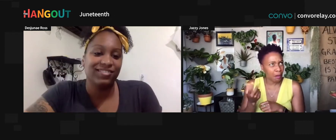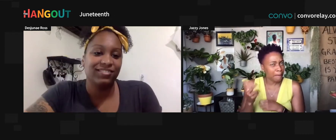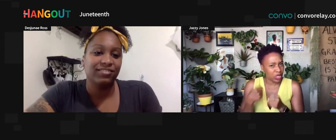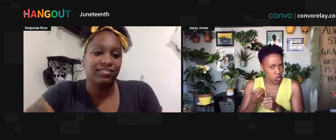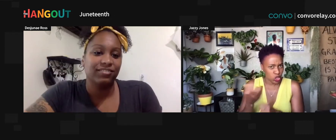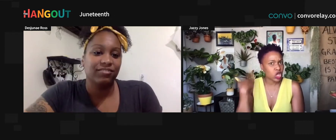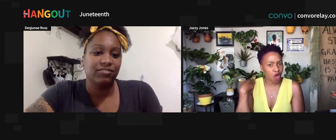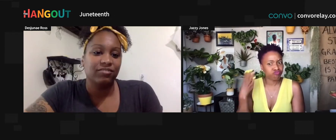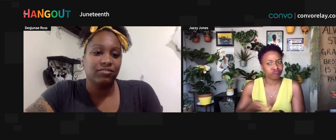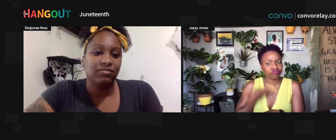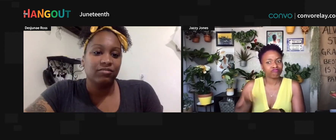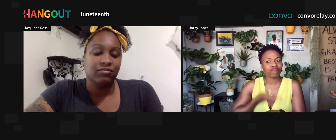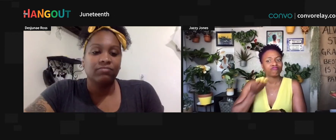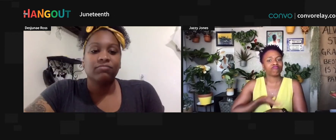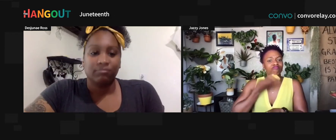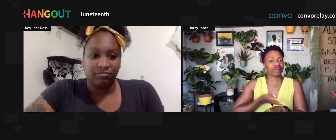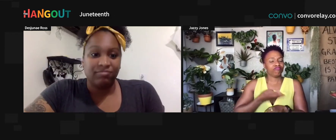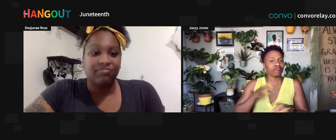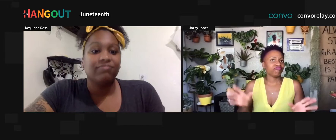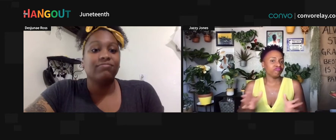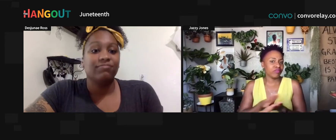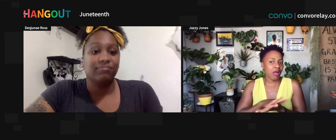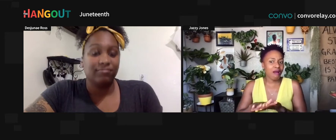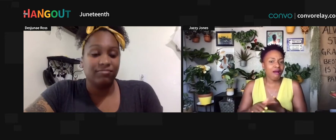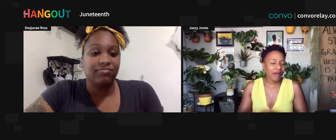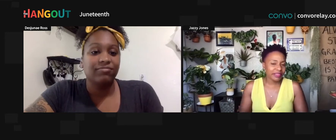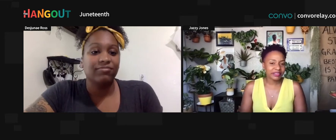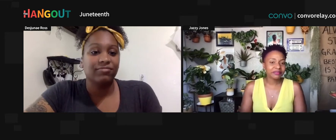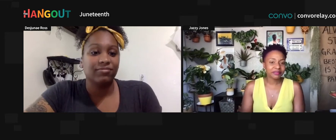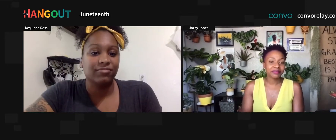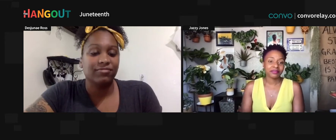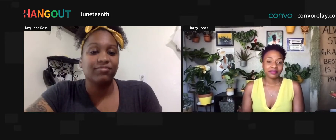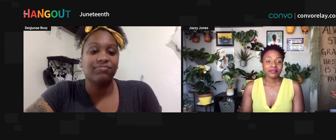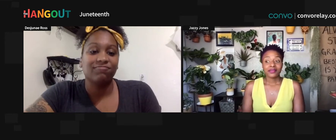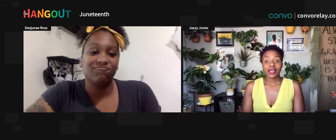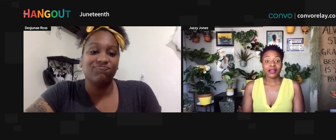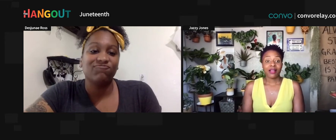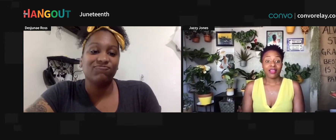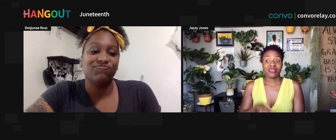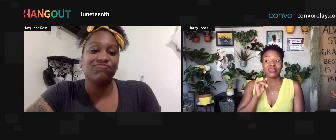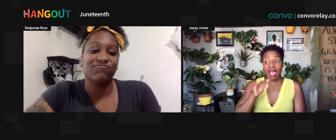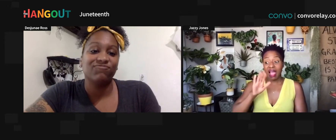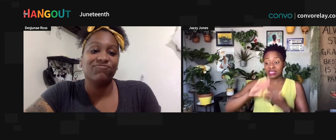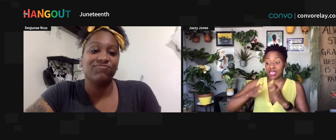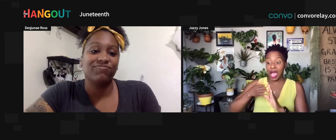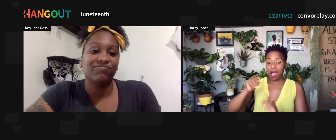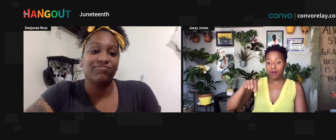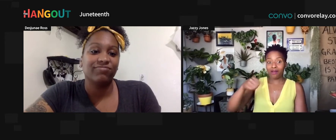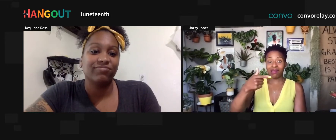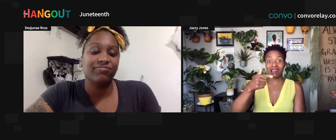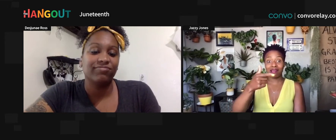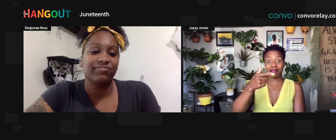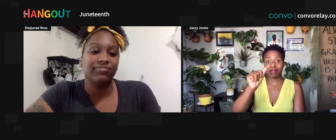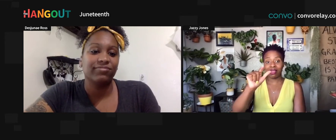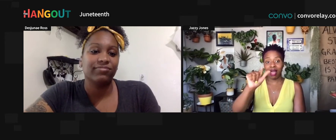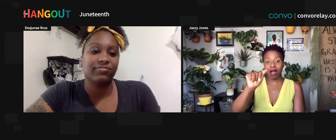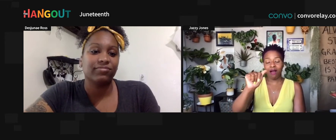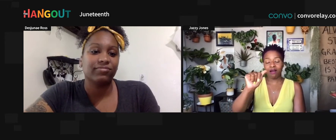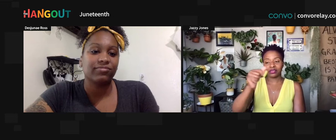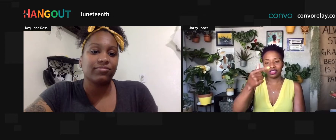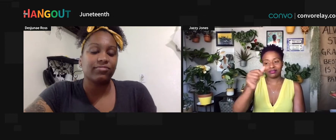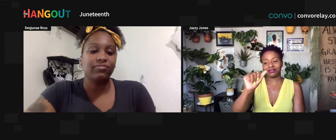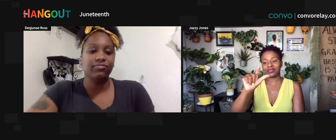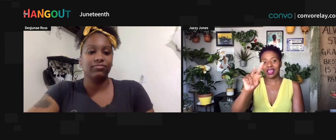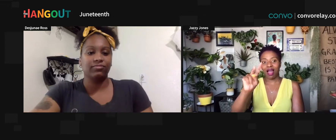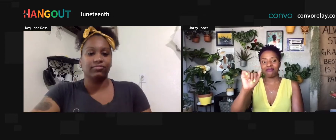those areas that were purchased by those individuals who were freed, they look very nice now. They're still there. You can actually visit